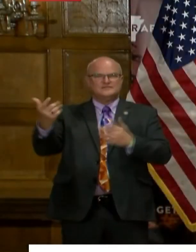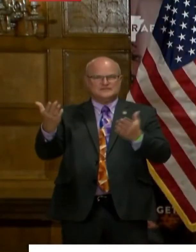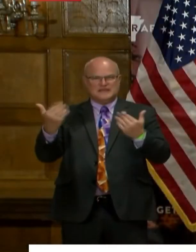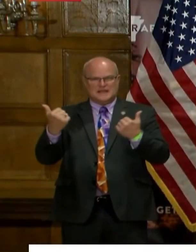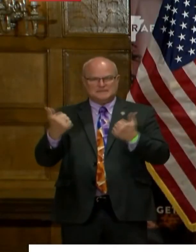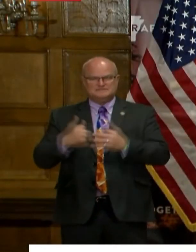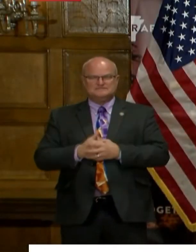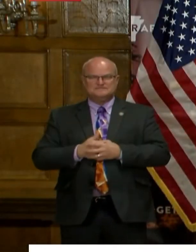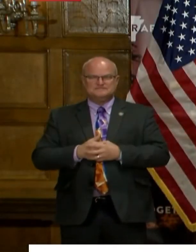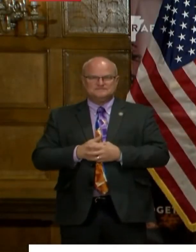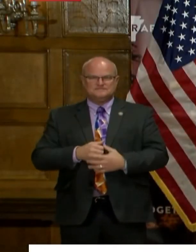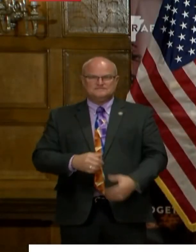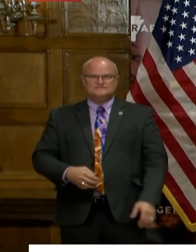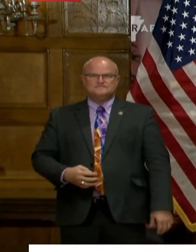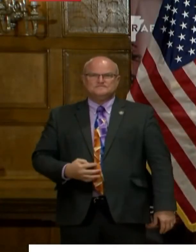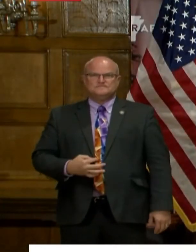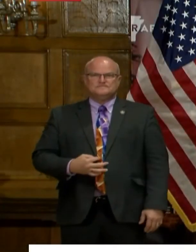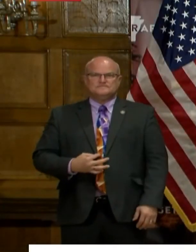come.